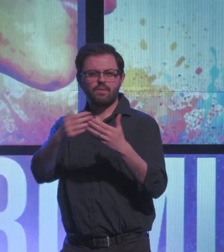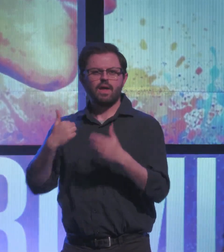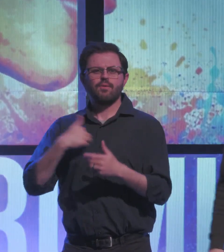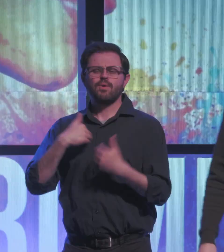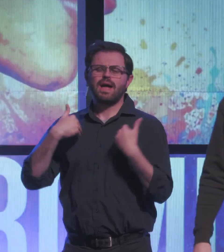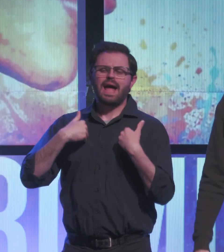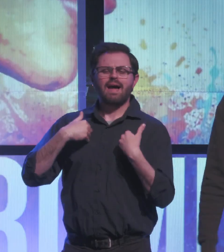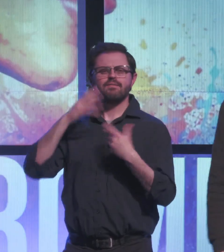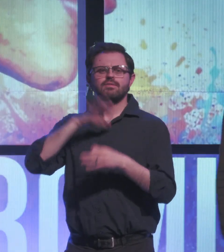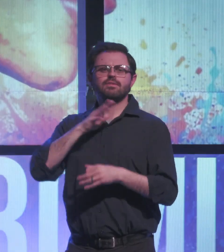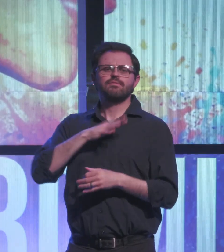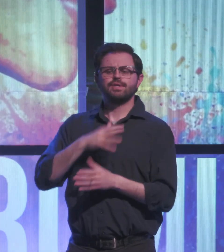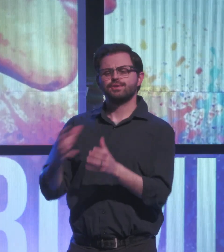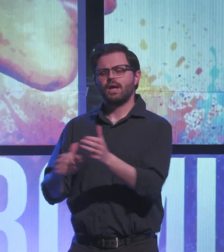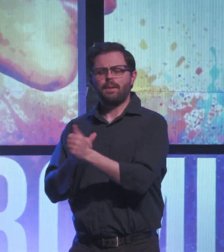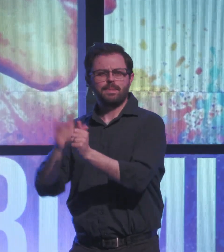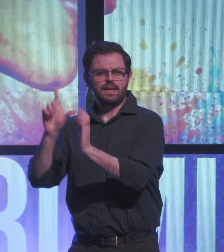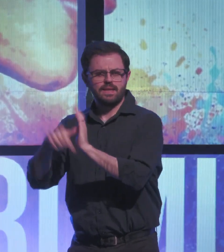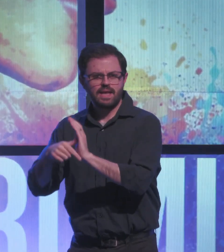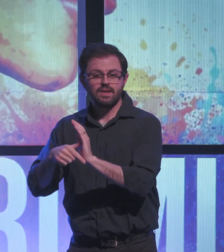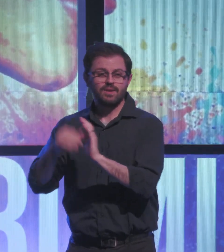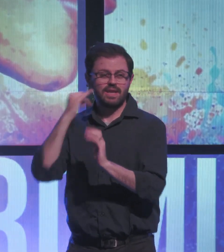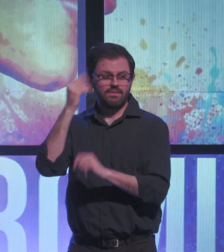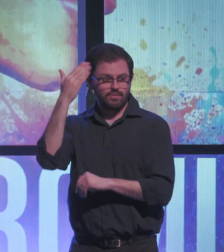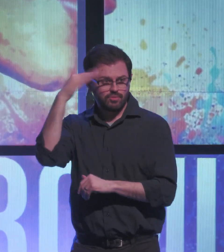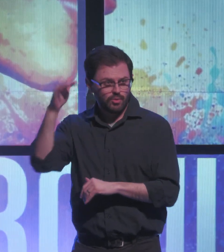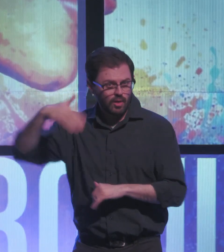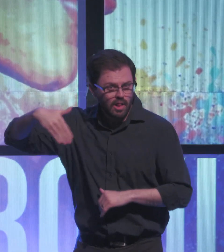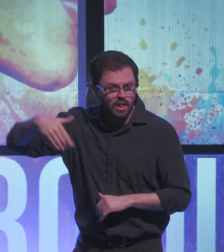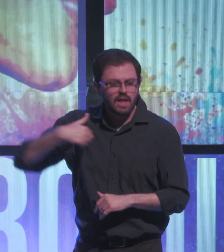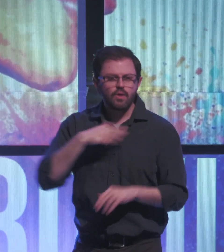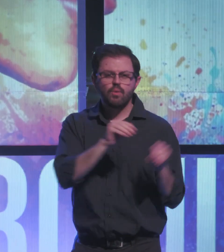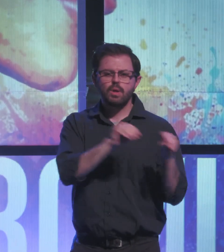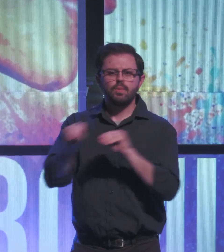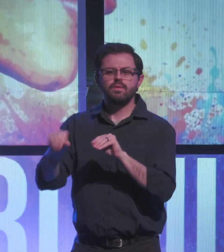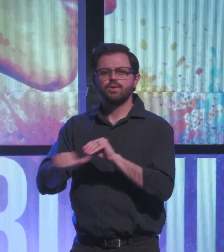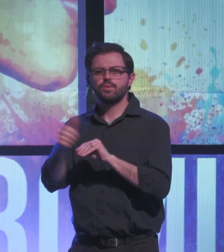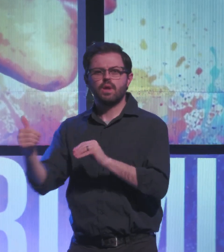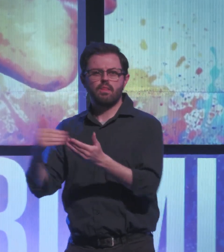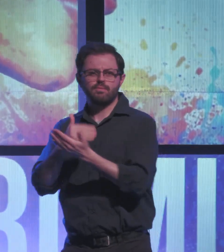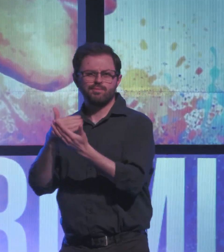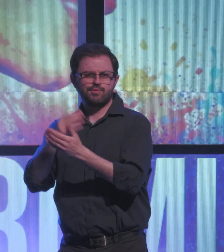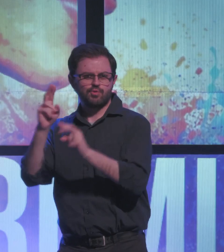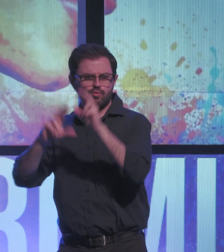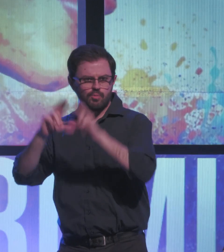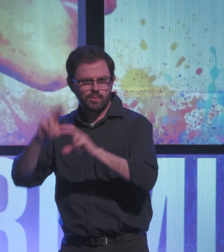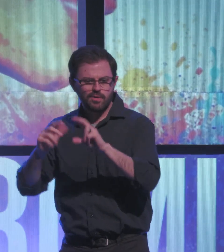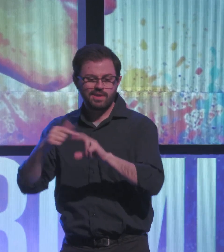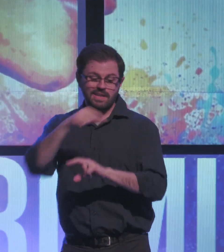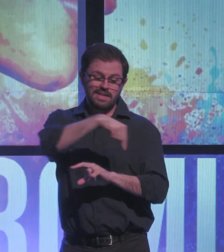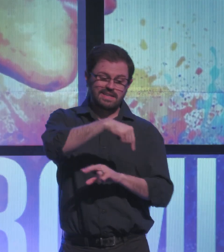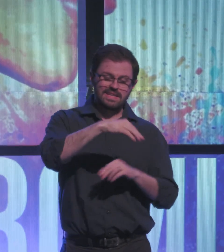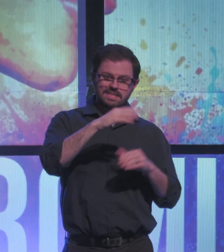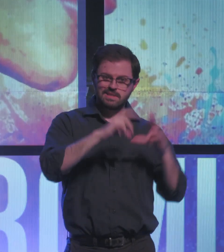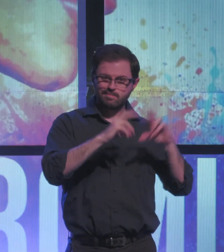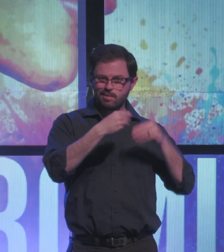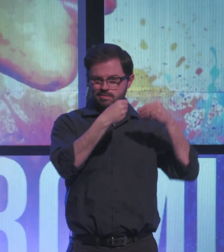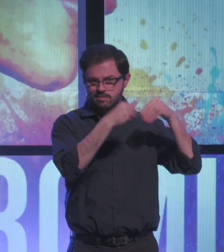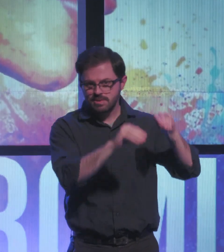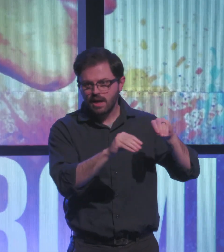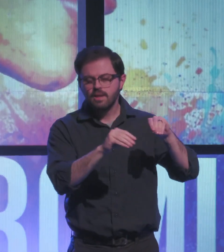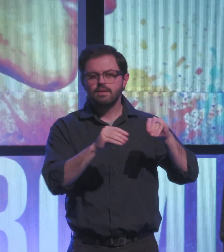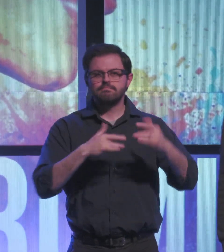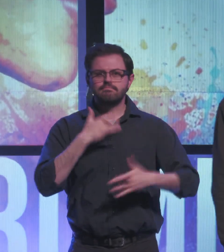are guests that don't know, we're moving. We're selling this building. We're buying a new building. And we're excited about this transition and change and our ability